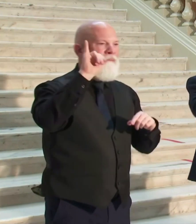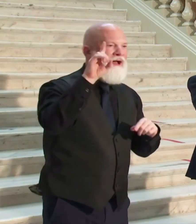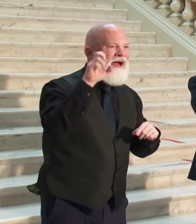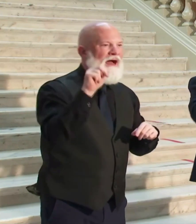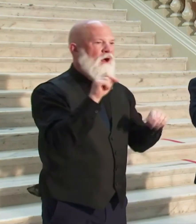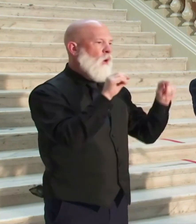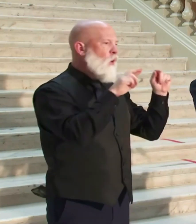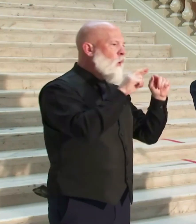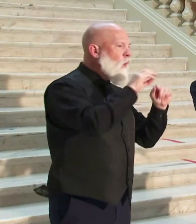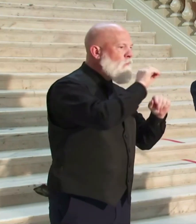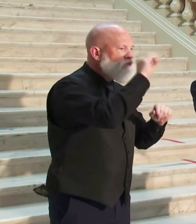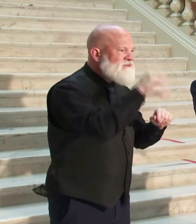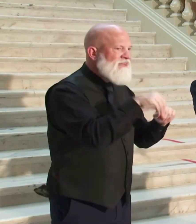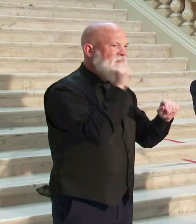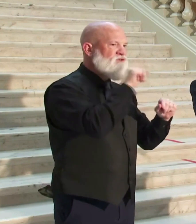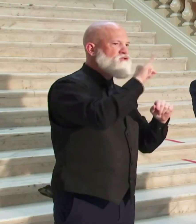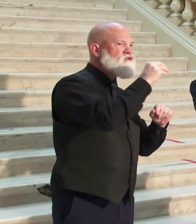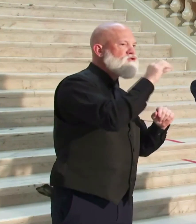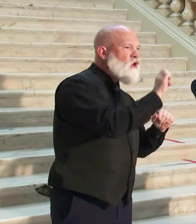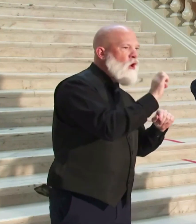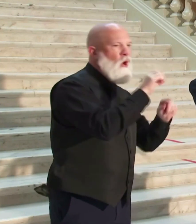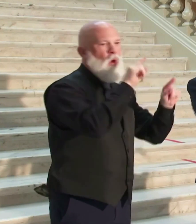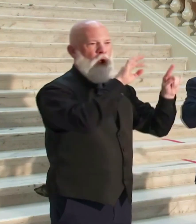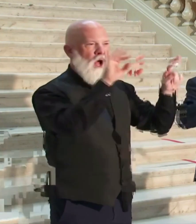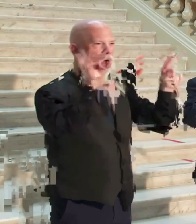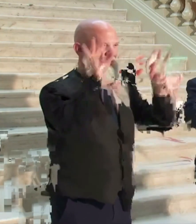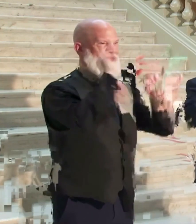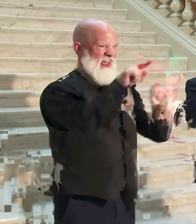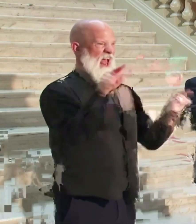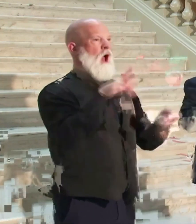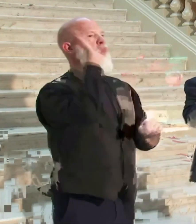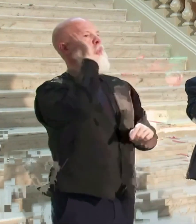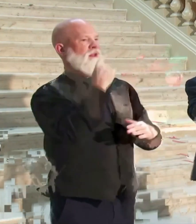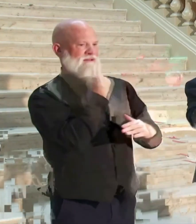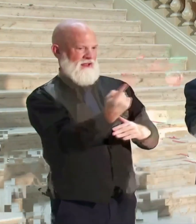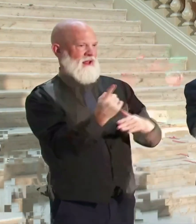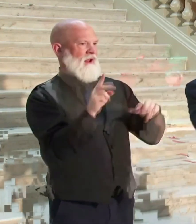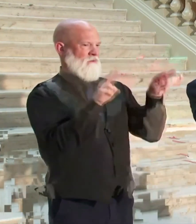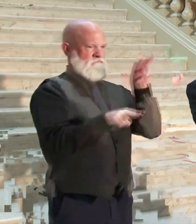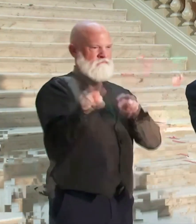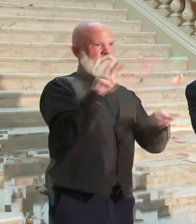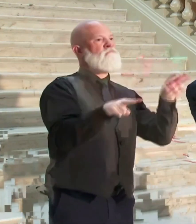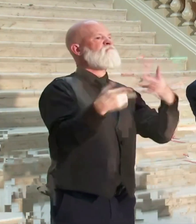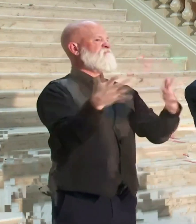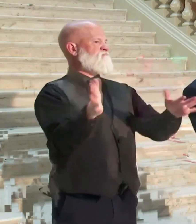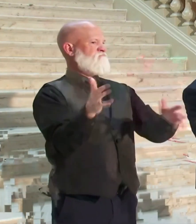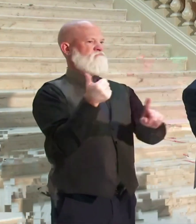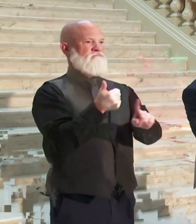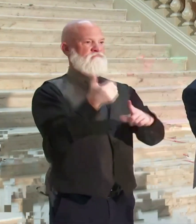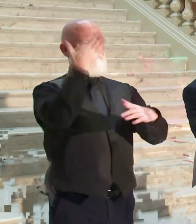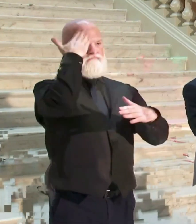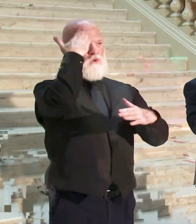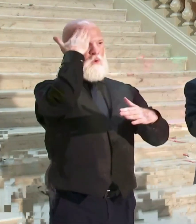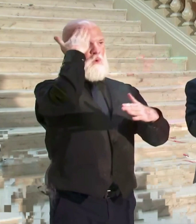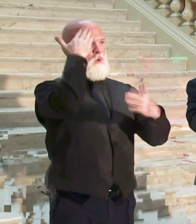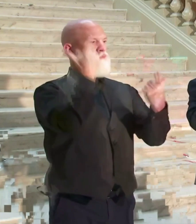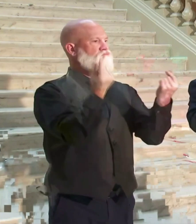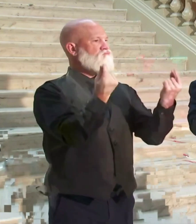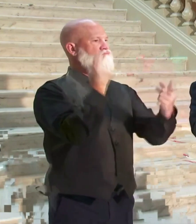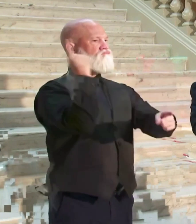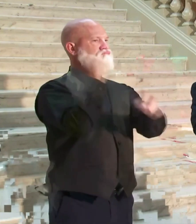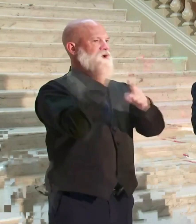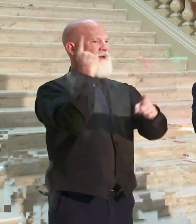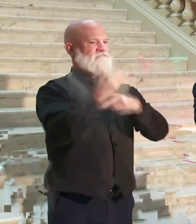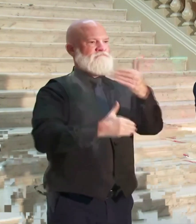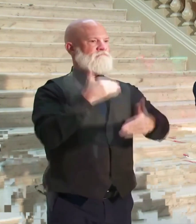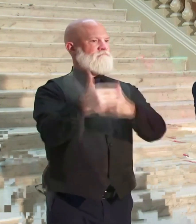run that through the scanner to say that's the outcome we expected. Then you clear those votes off because the scanner is operating properly. Then you take all